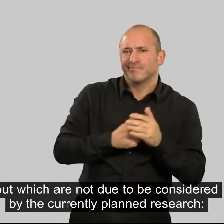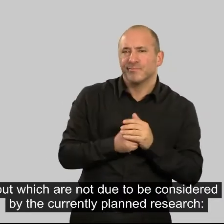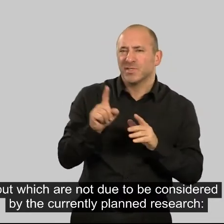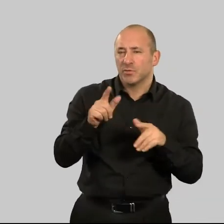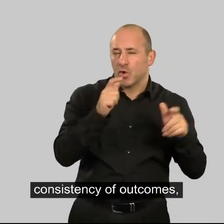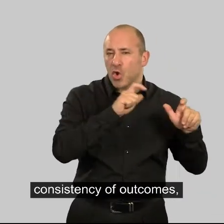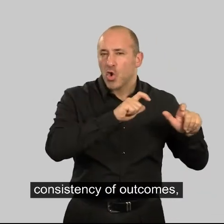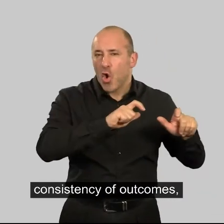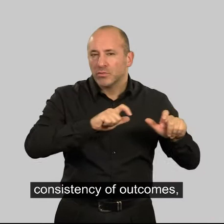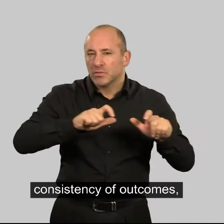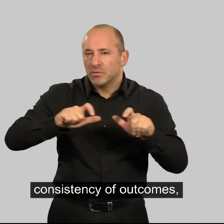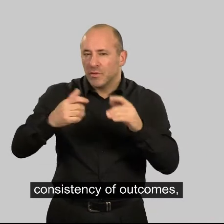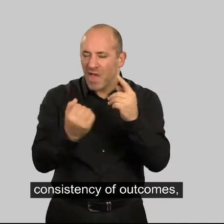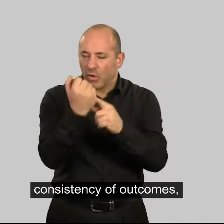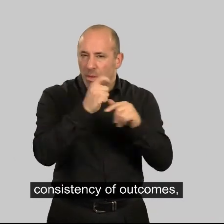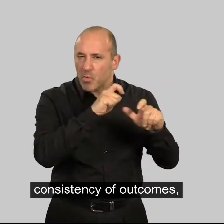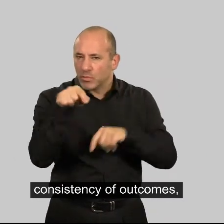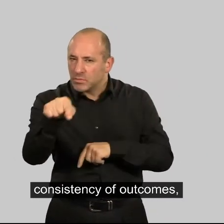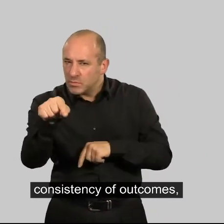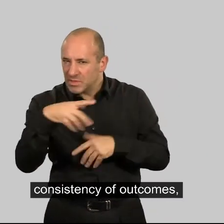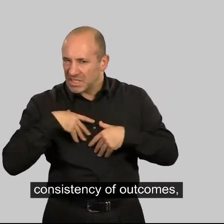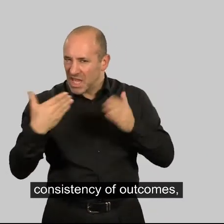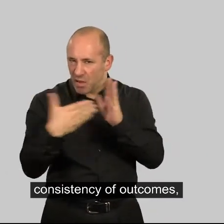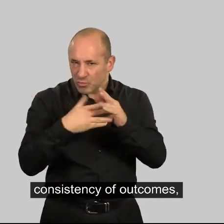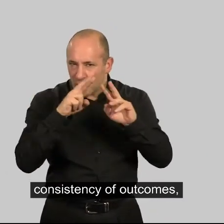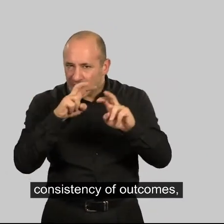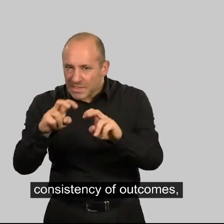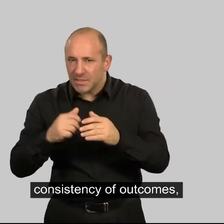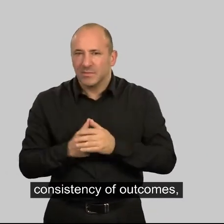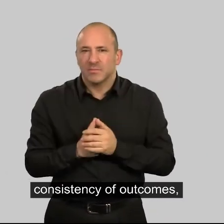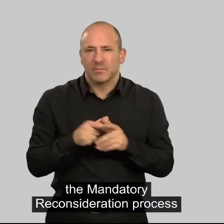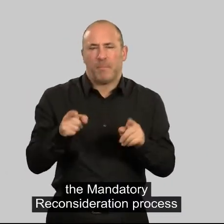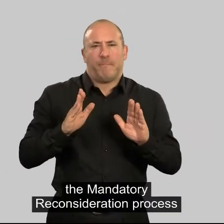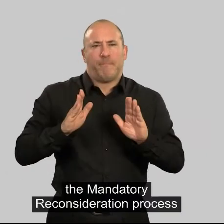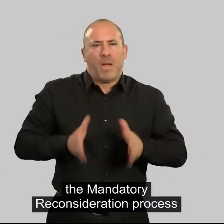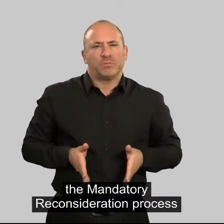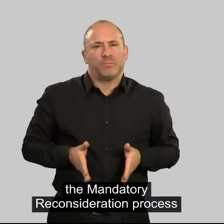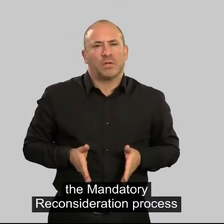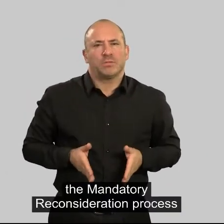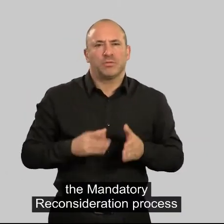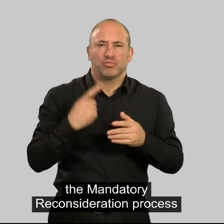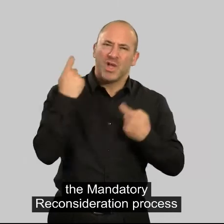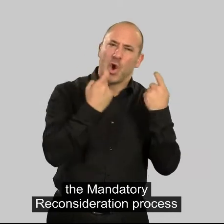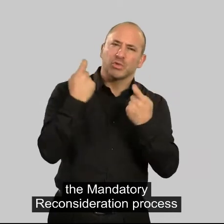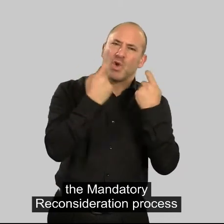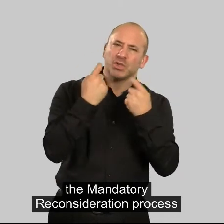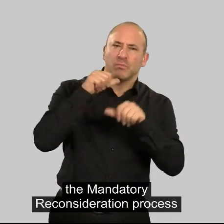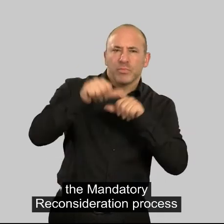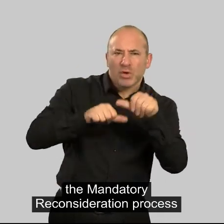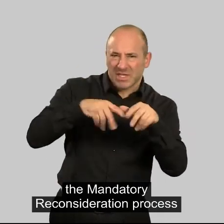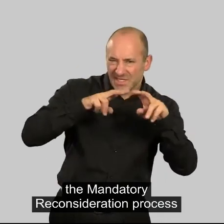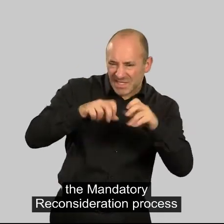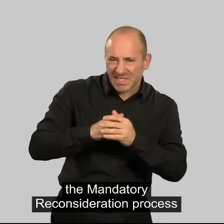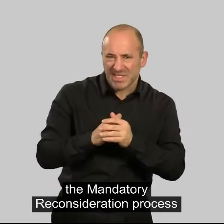Consistency of outcomes, the mandatory reconsideration process, and